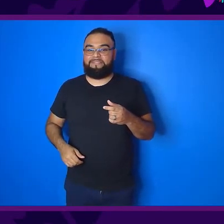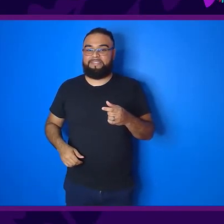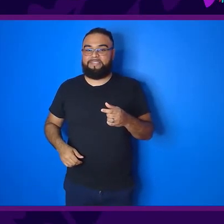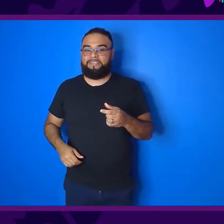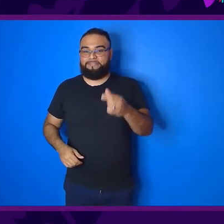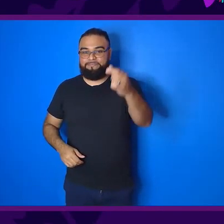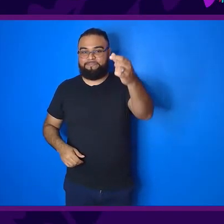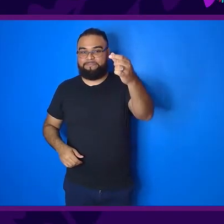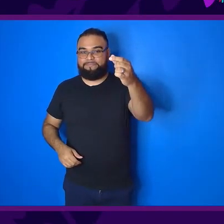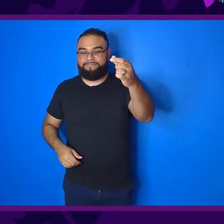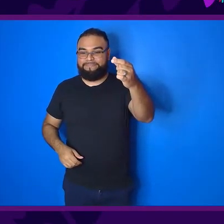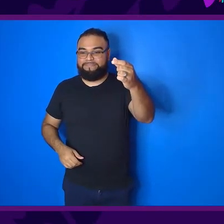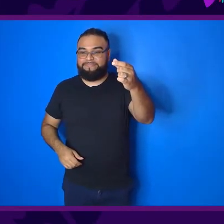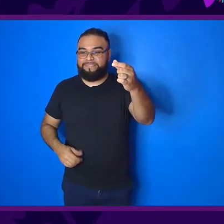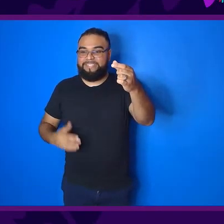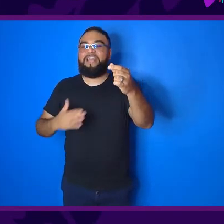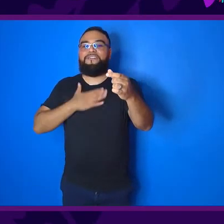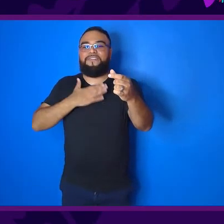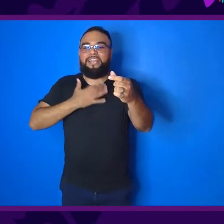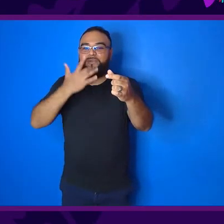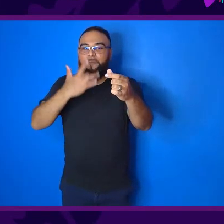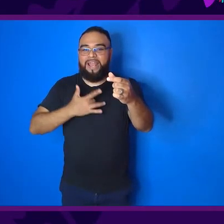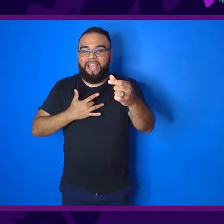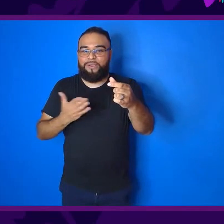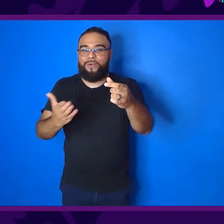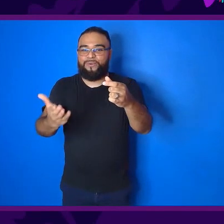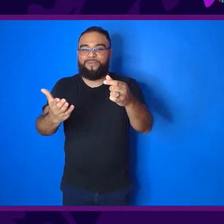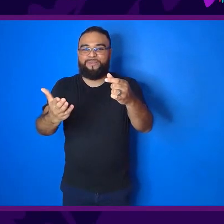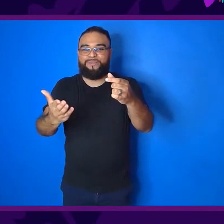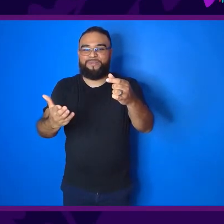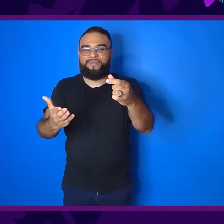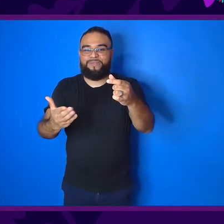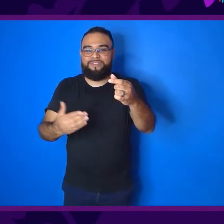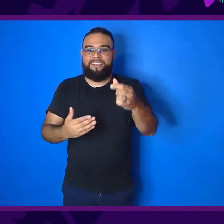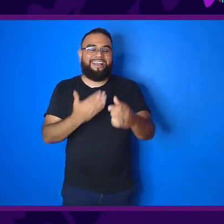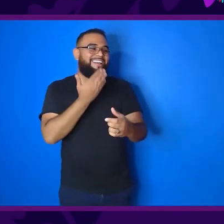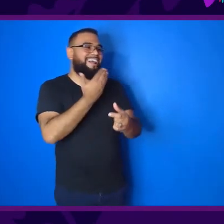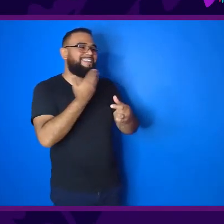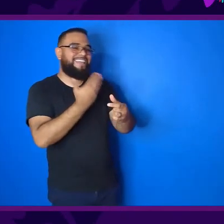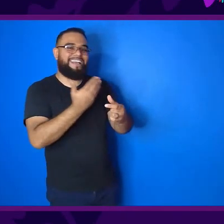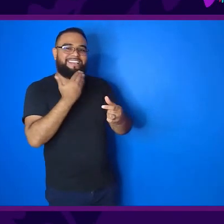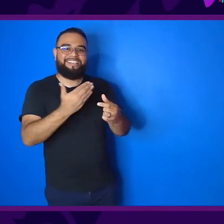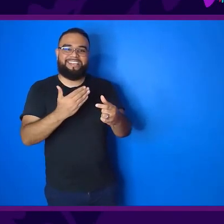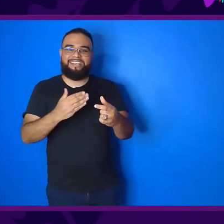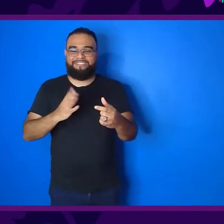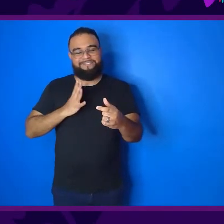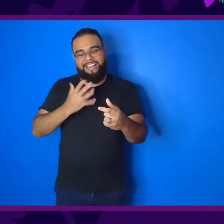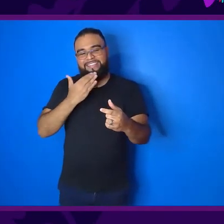cumpleaños. How are you? Gracias, Cheech. I'm fine, thank you.